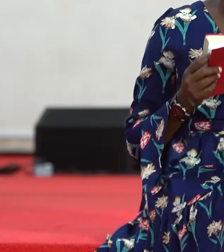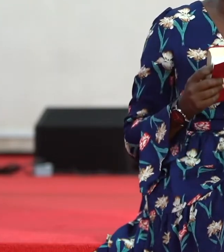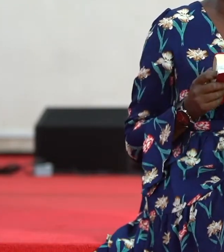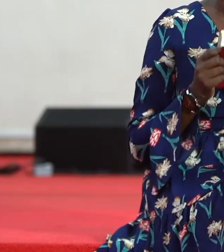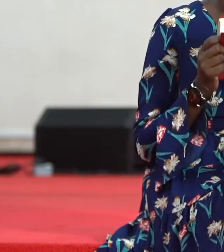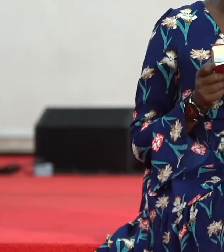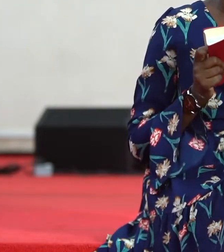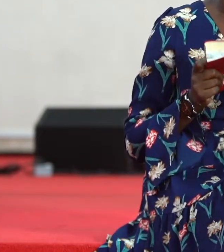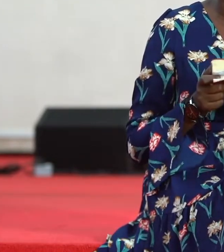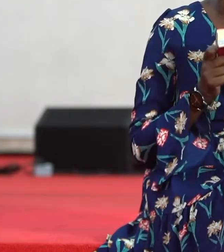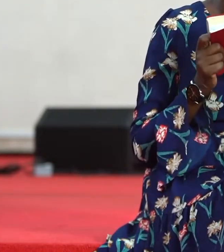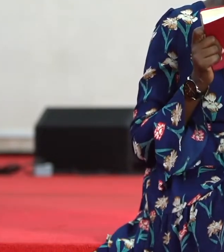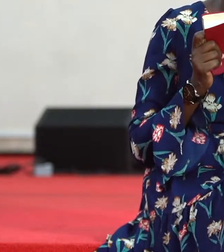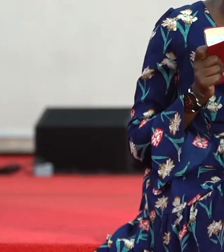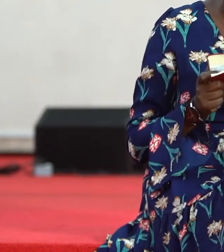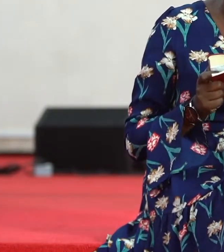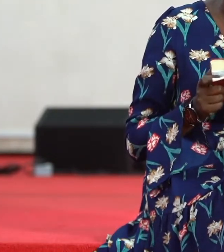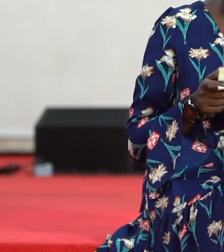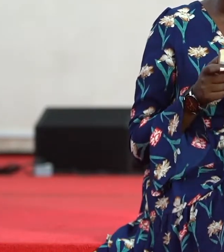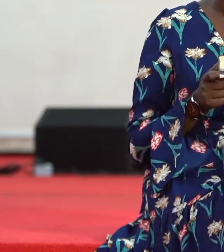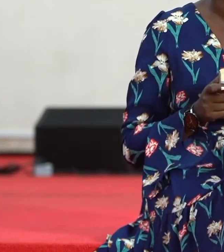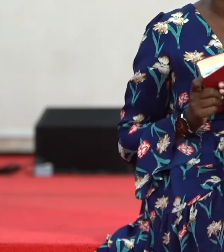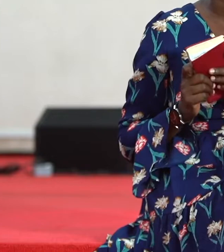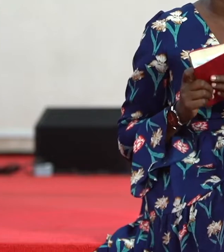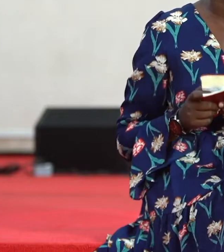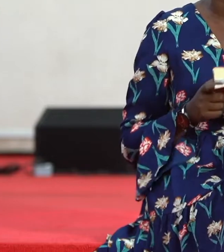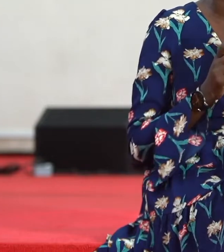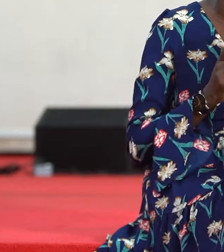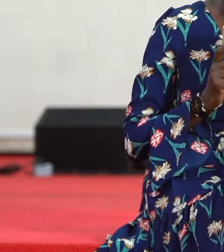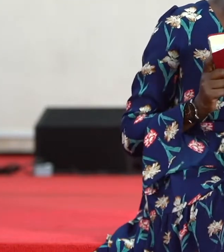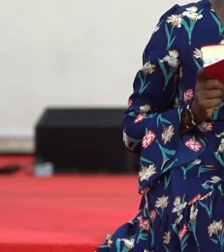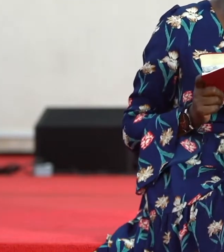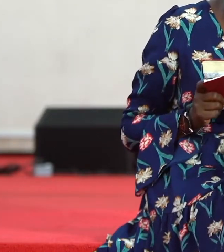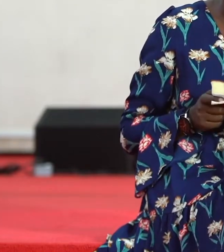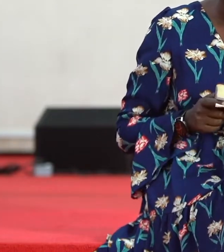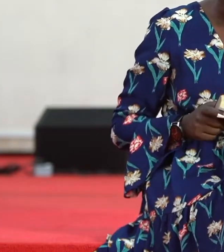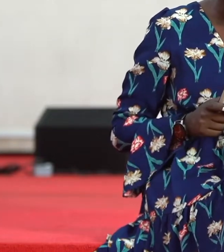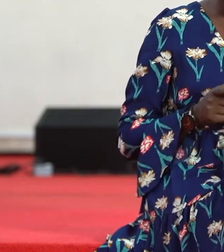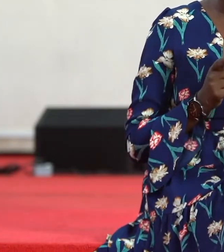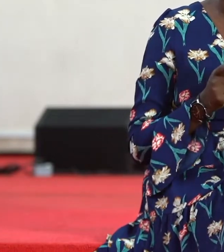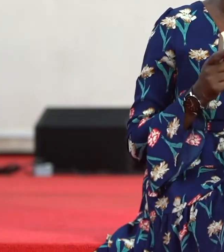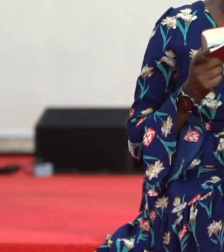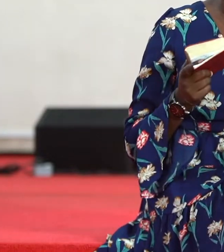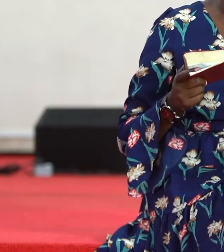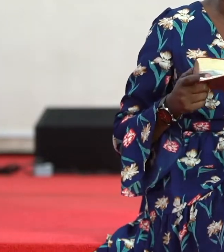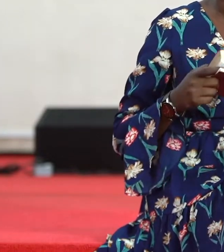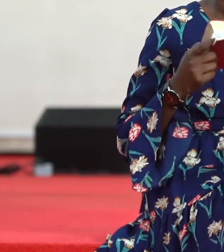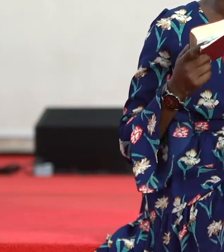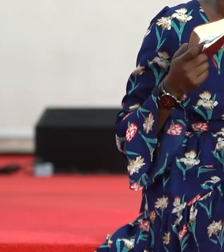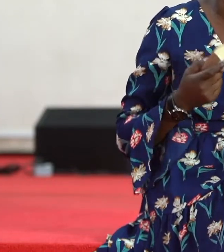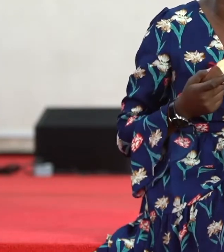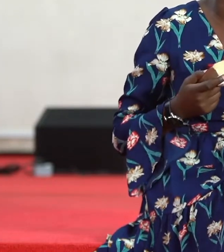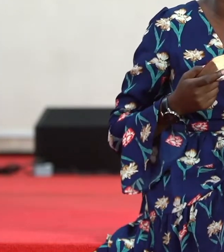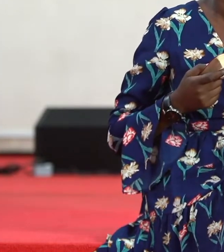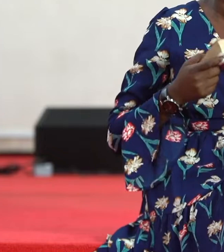this Bible tells us what God is like. It tells us what God has done for us. The Bible tells us